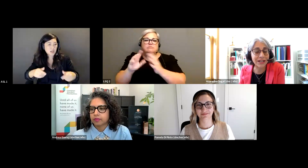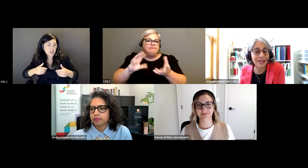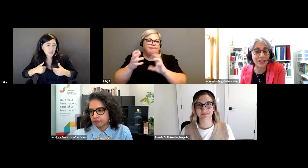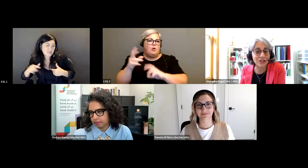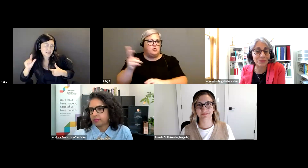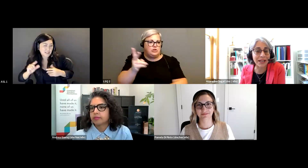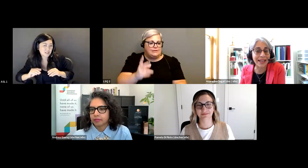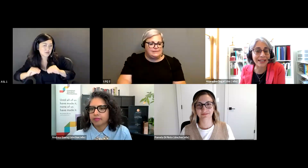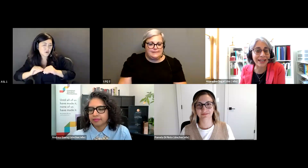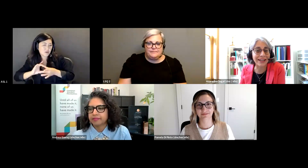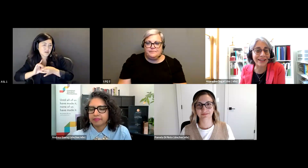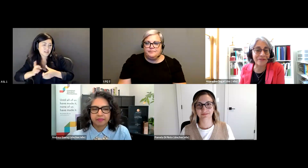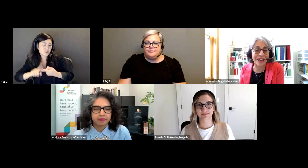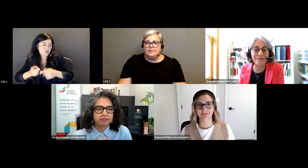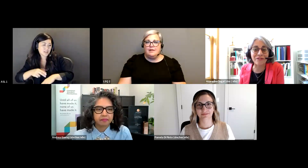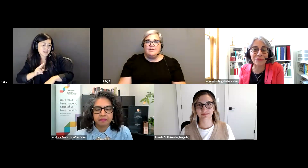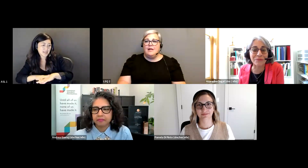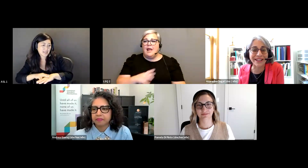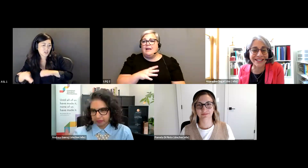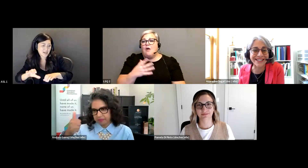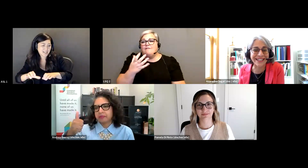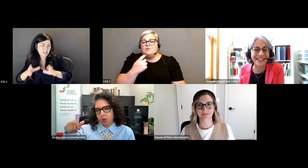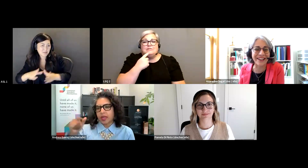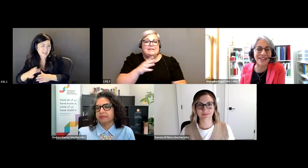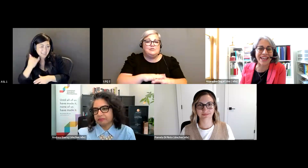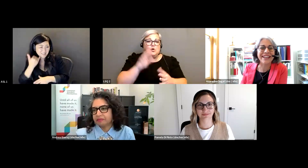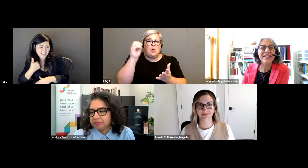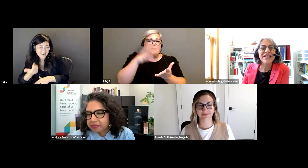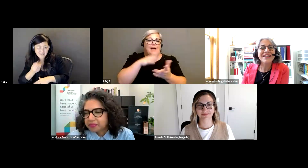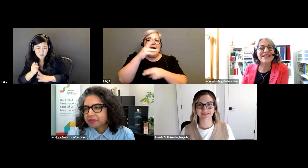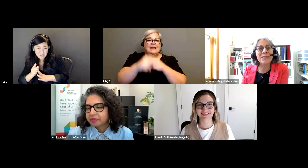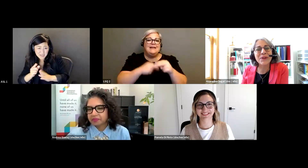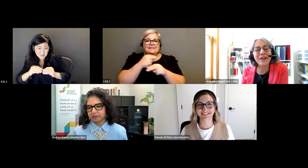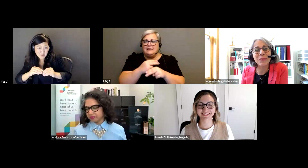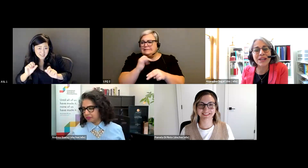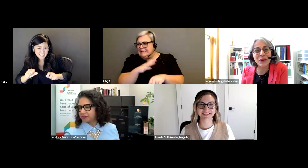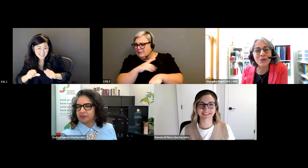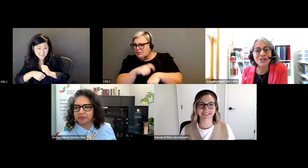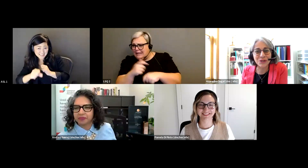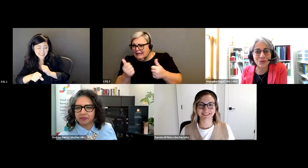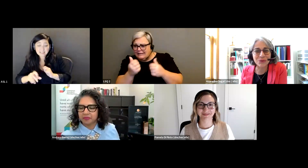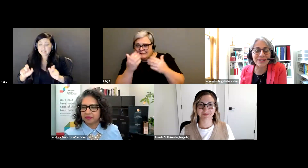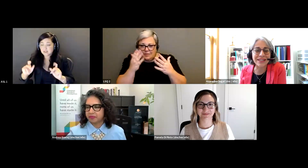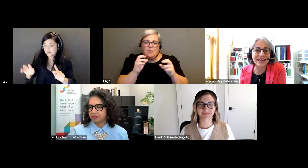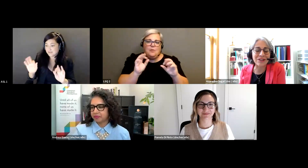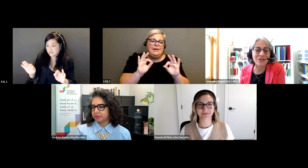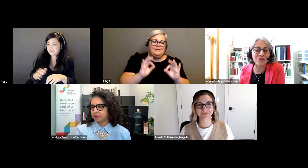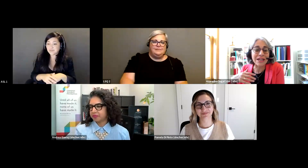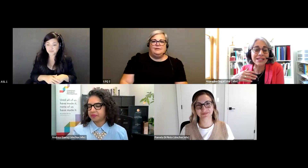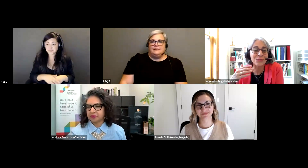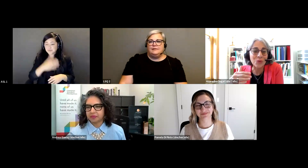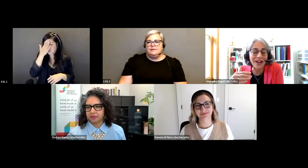say about the National Action Plan if I have a few more minutes. Okay, so we know too that